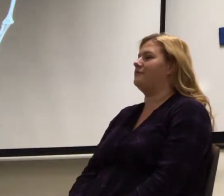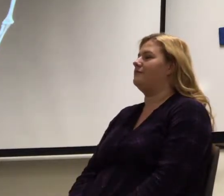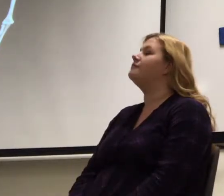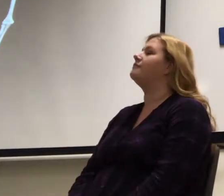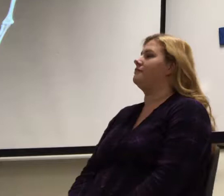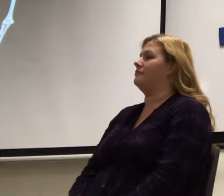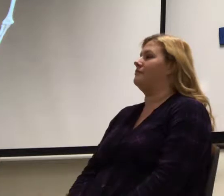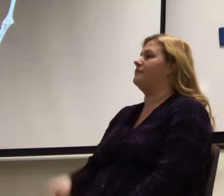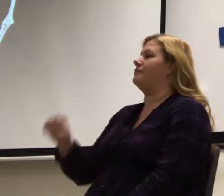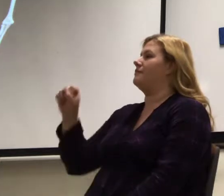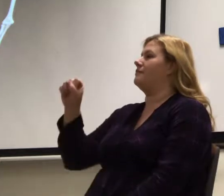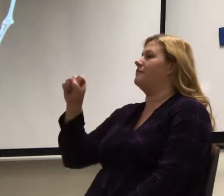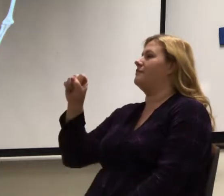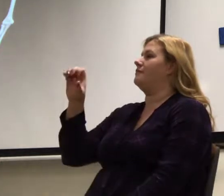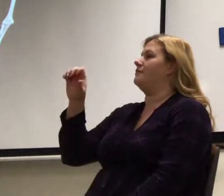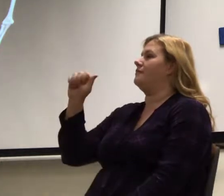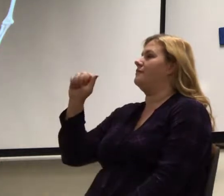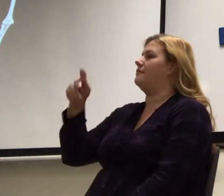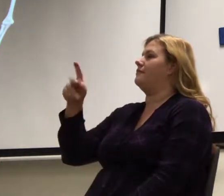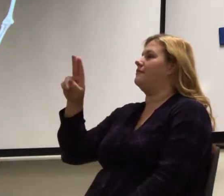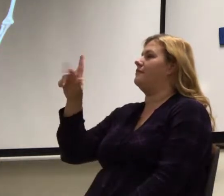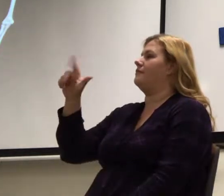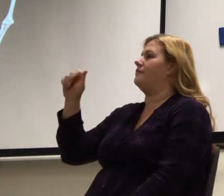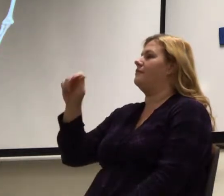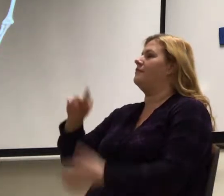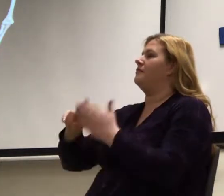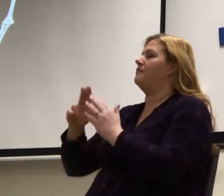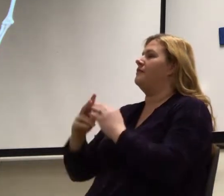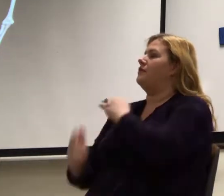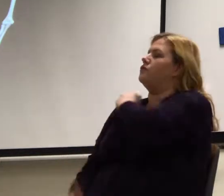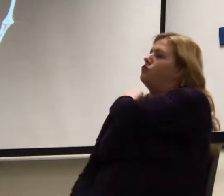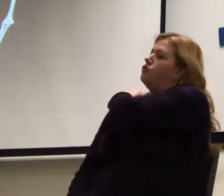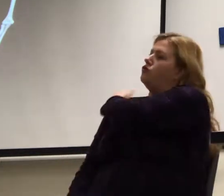The scapula are your shoulder blades.